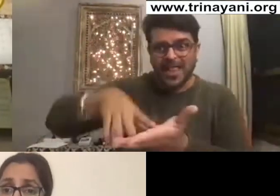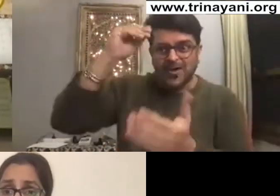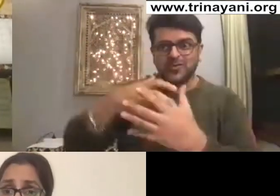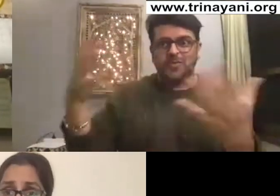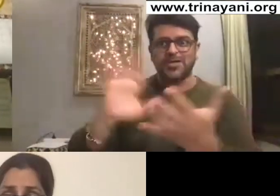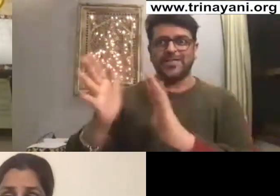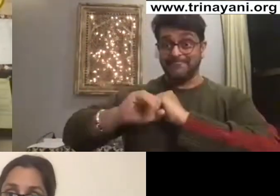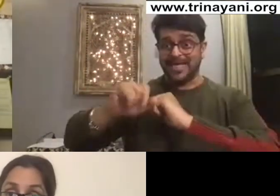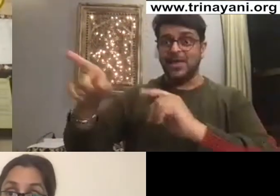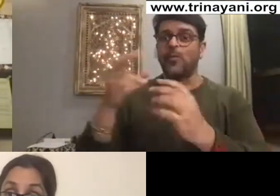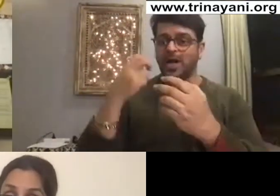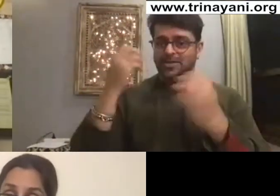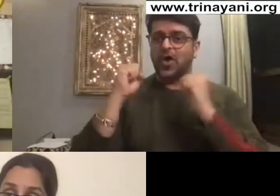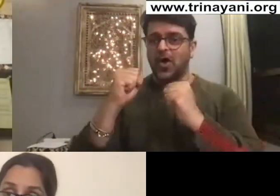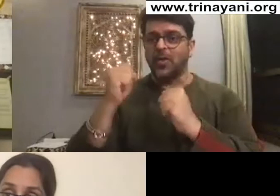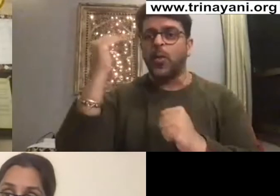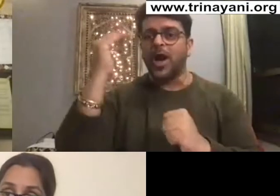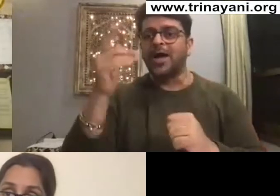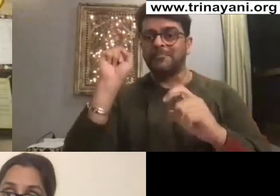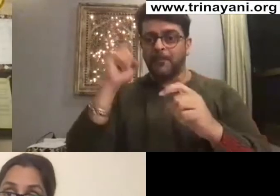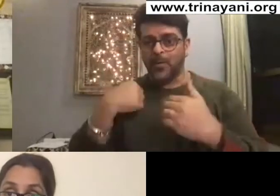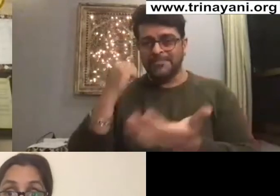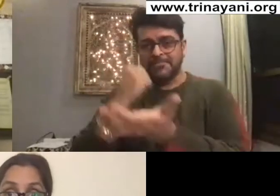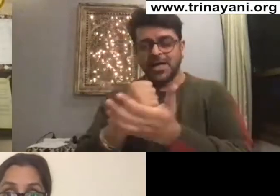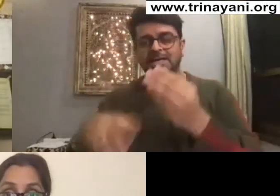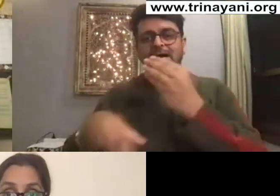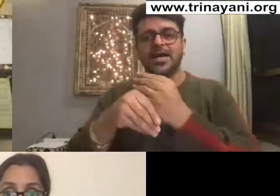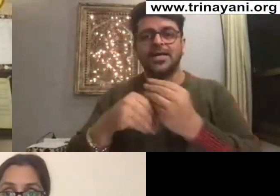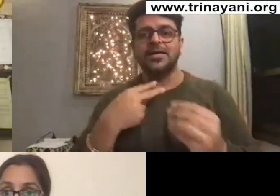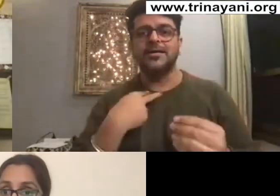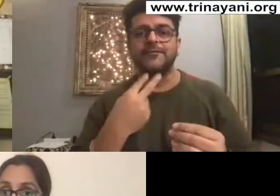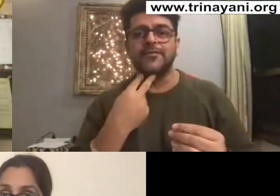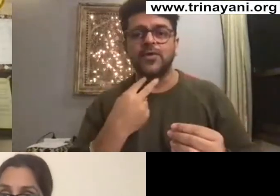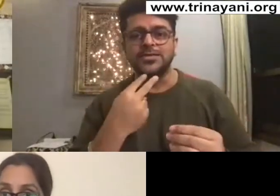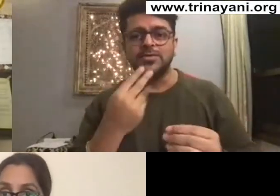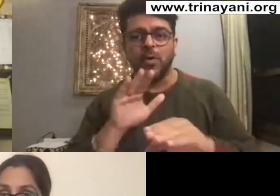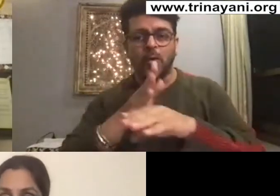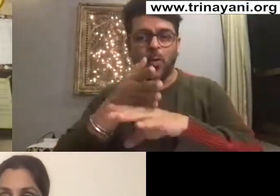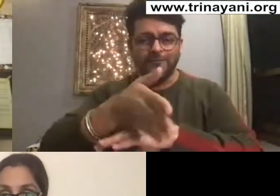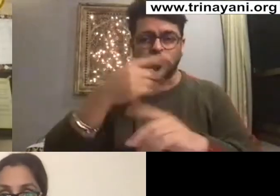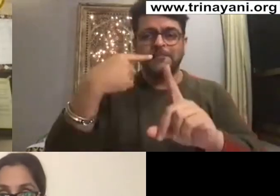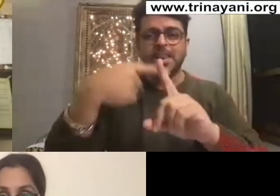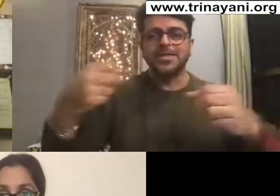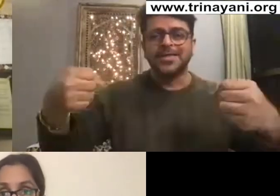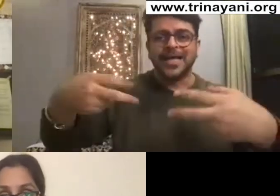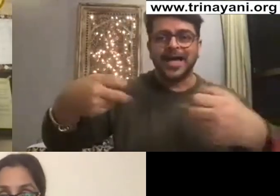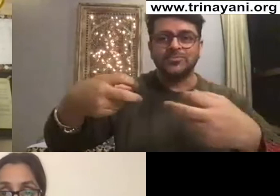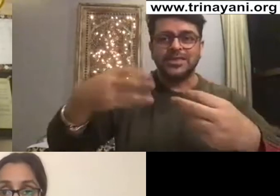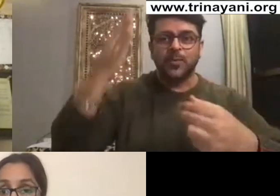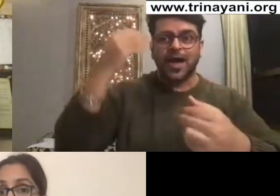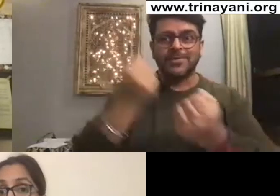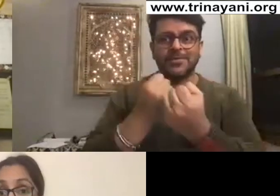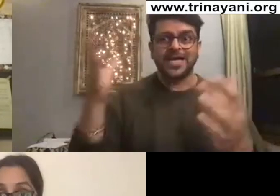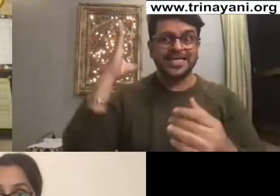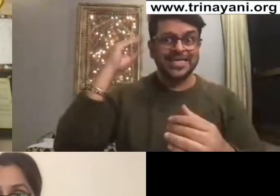their own schools. From that particular campaign, it was a hard one. Why? Because we had to add voicing, over